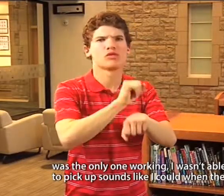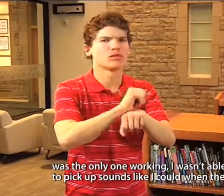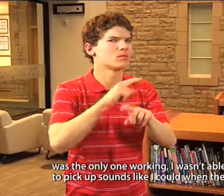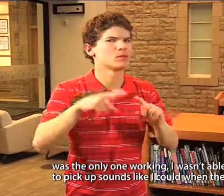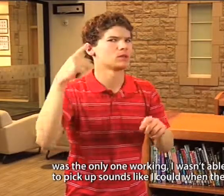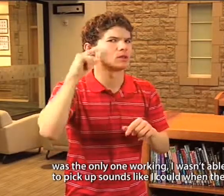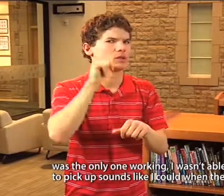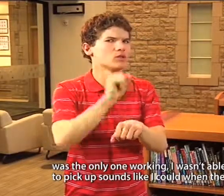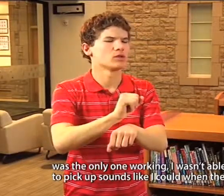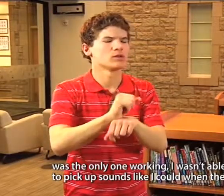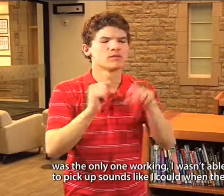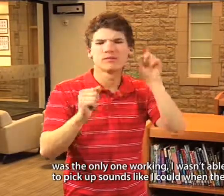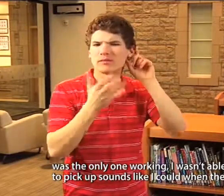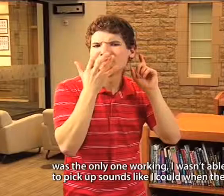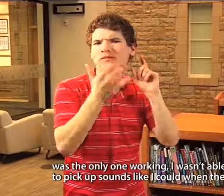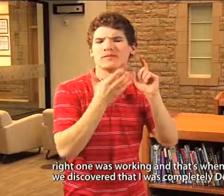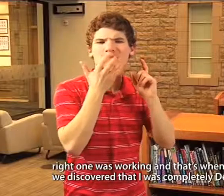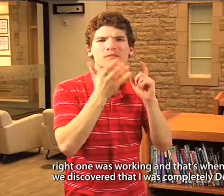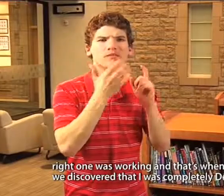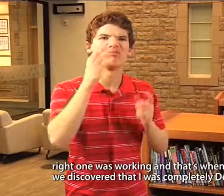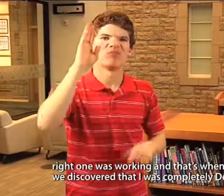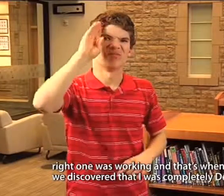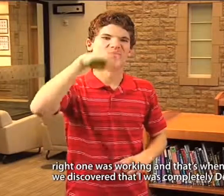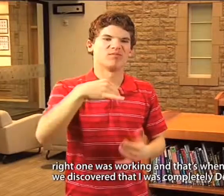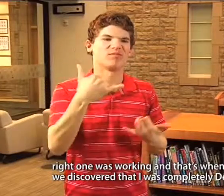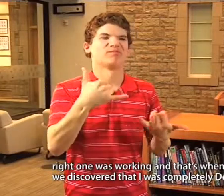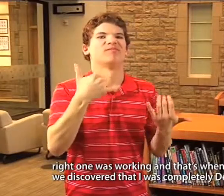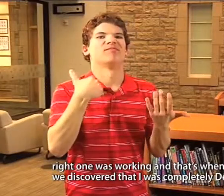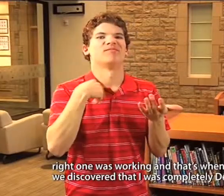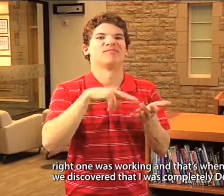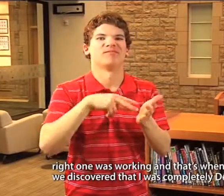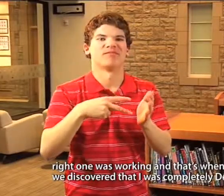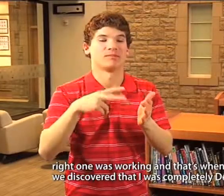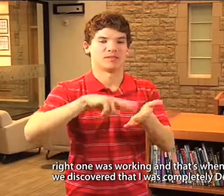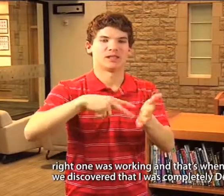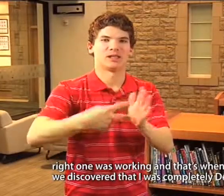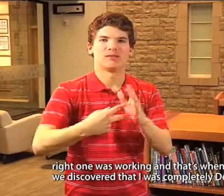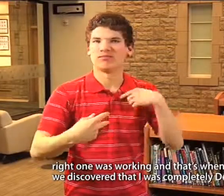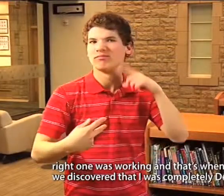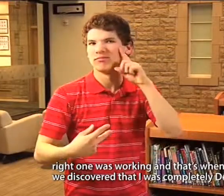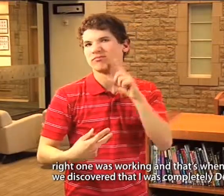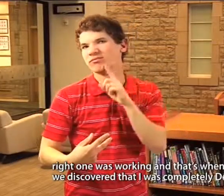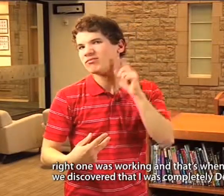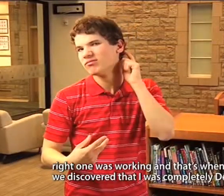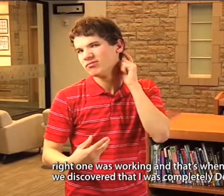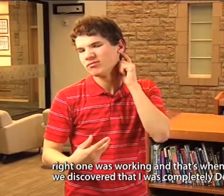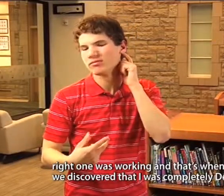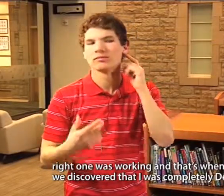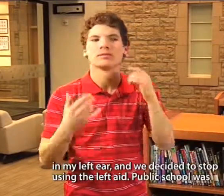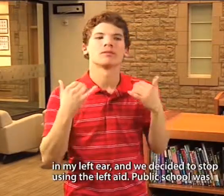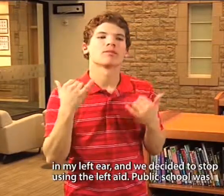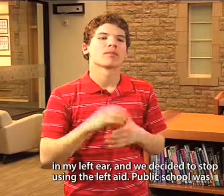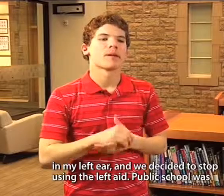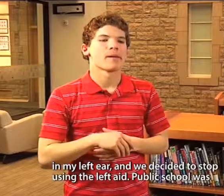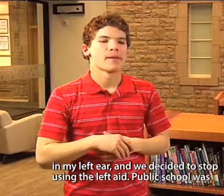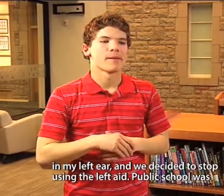wasn't able to pick up sound like I could when the right one was working. And that's when we discovered that I was completely deaf in my left ear,